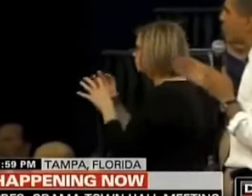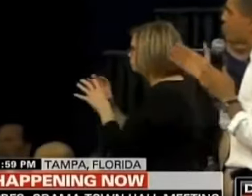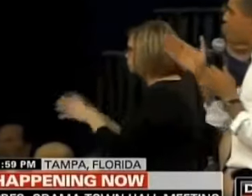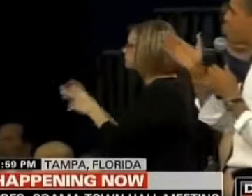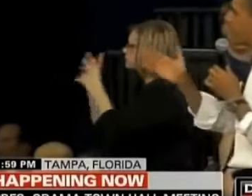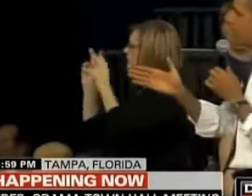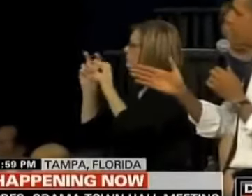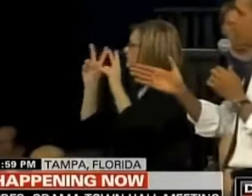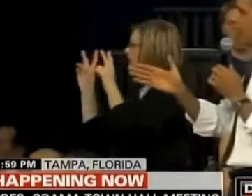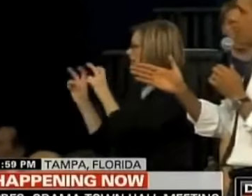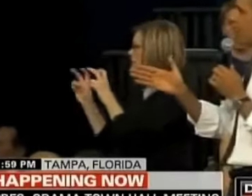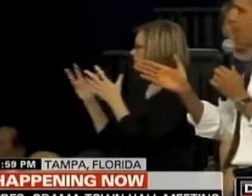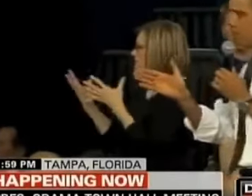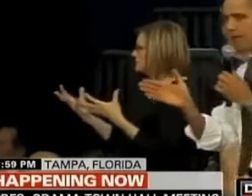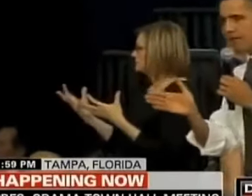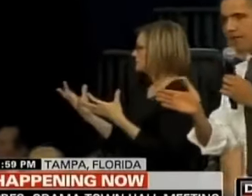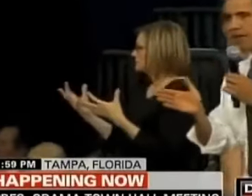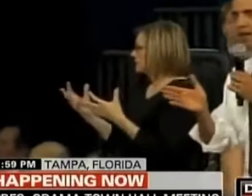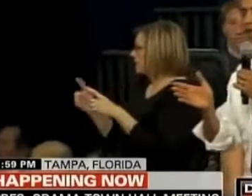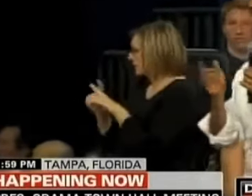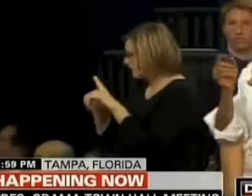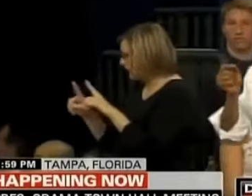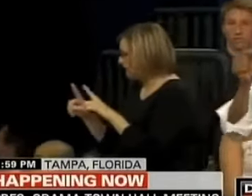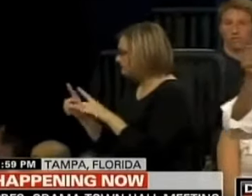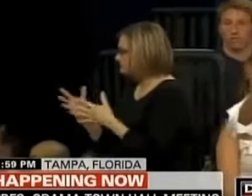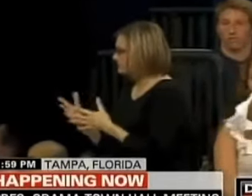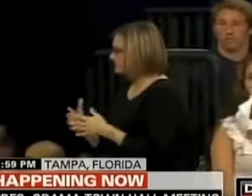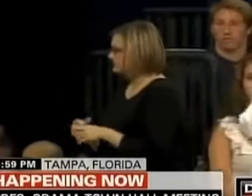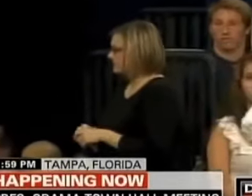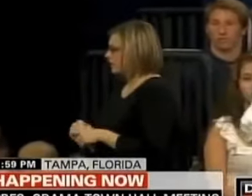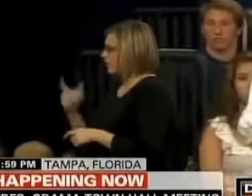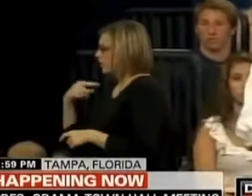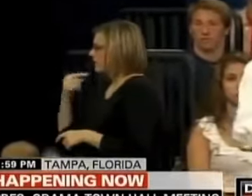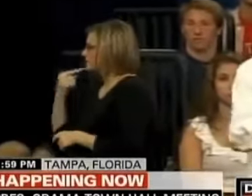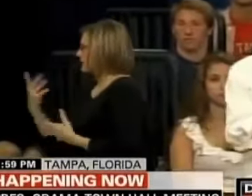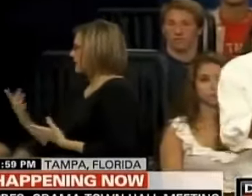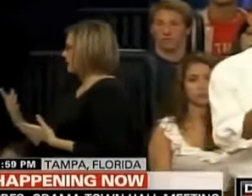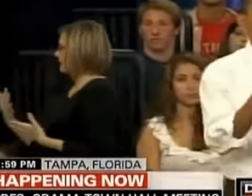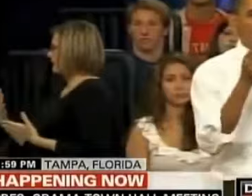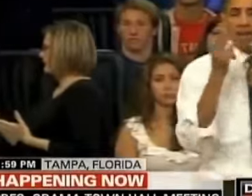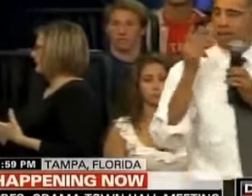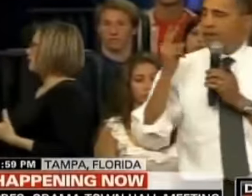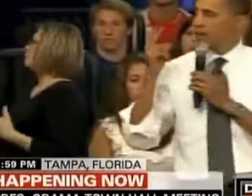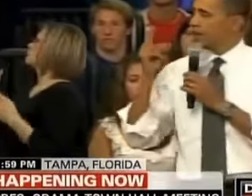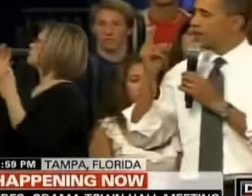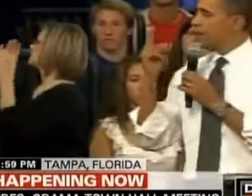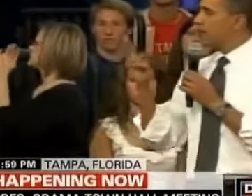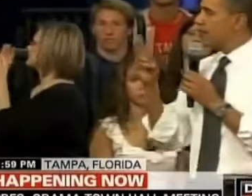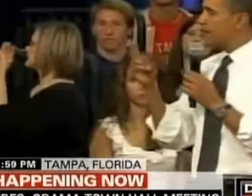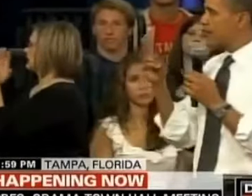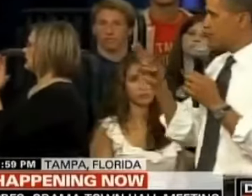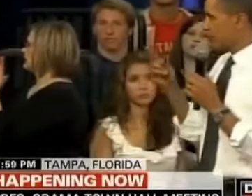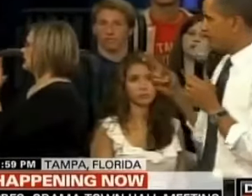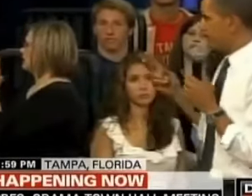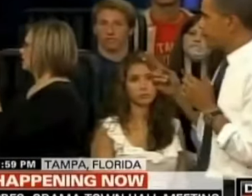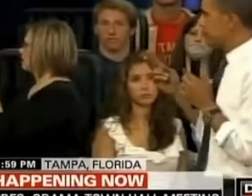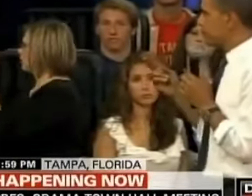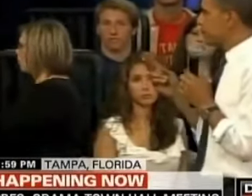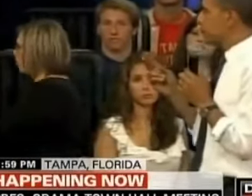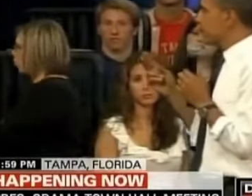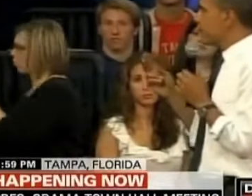what we did from the beginning when I came into office is to say we are seeking a two-state